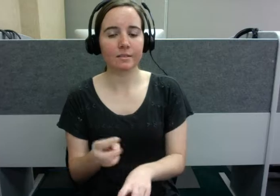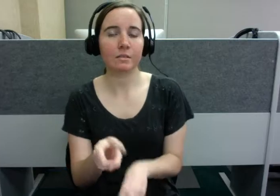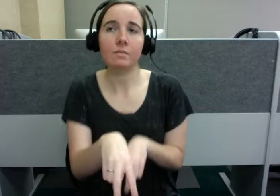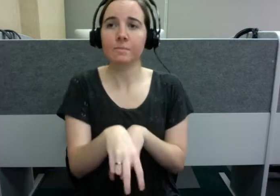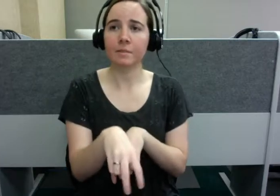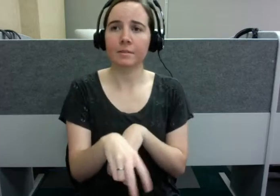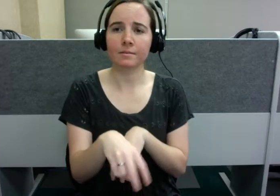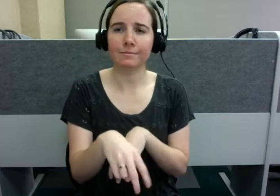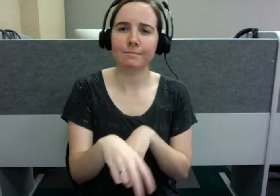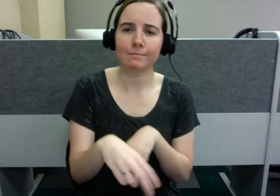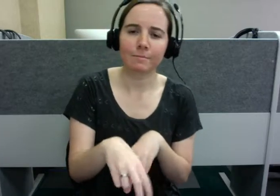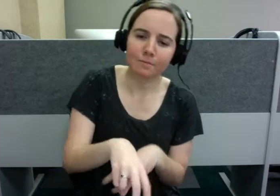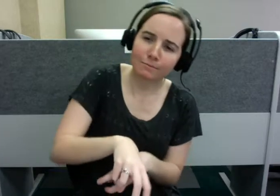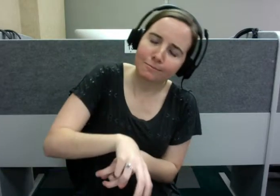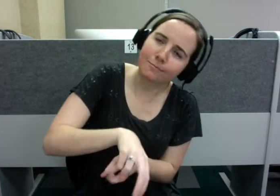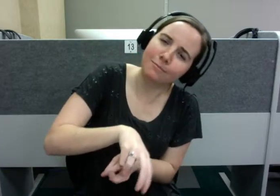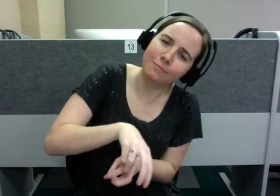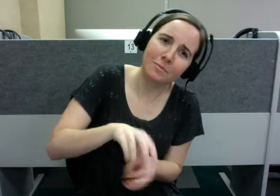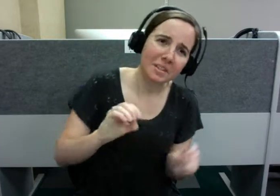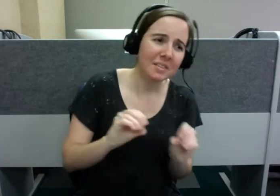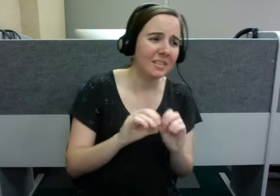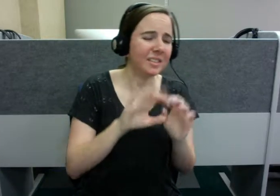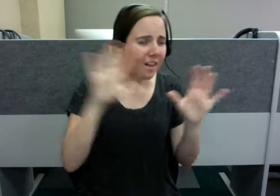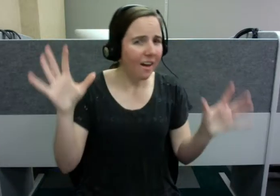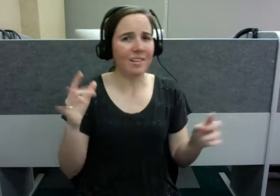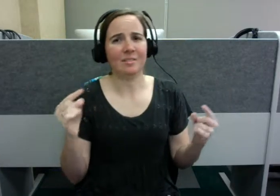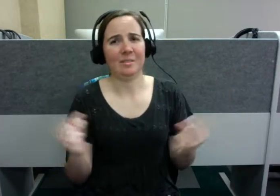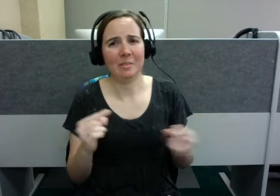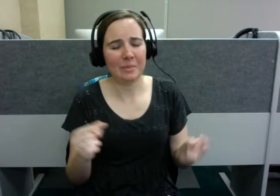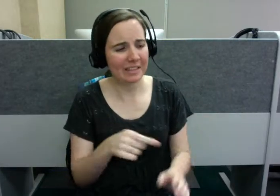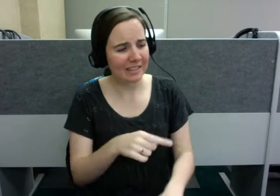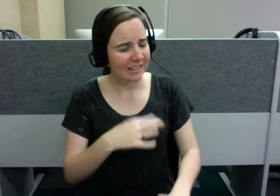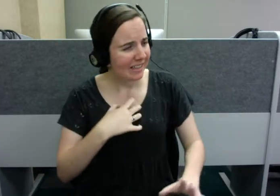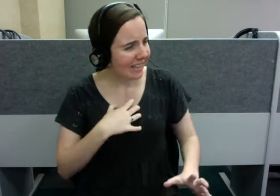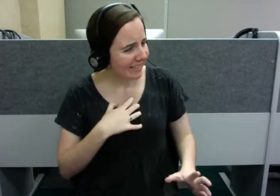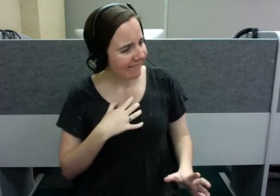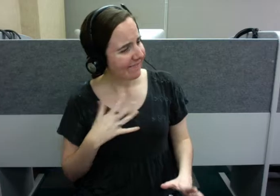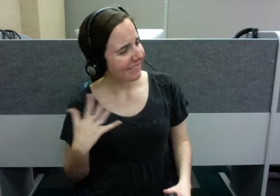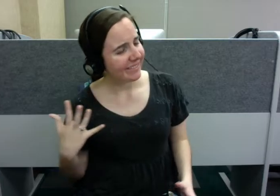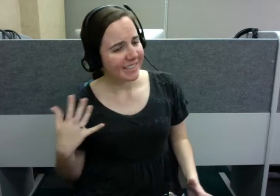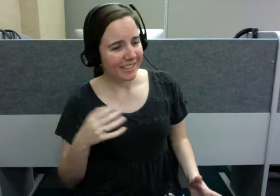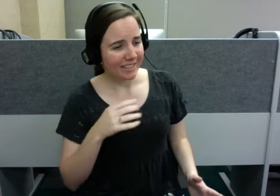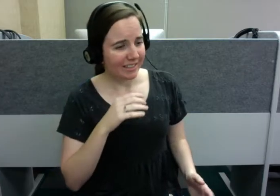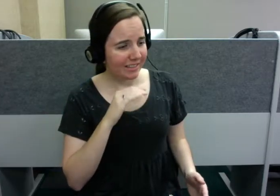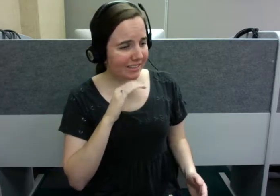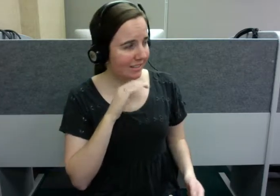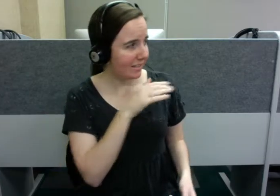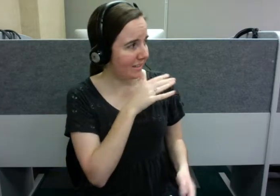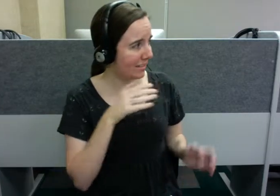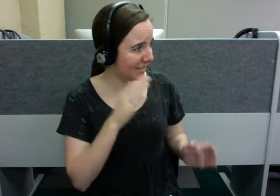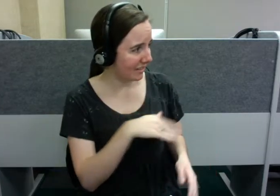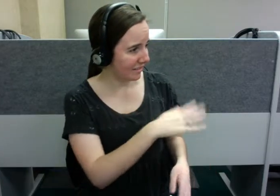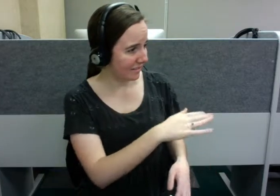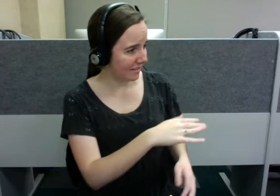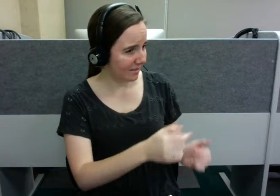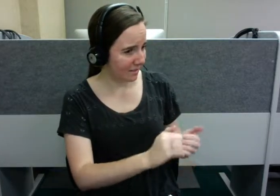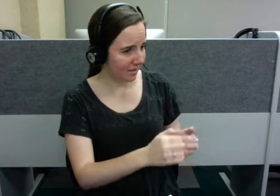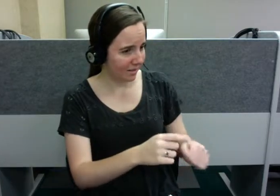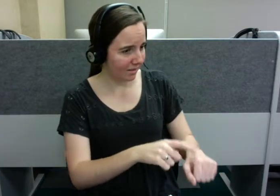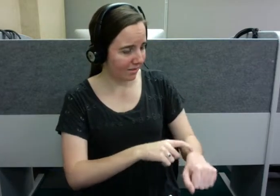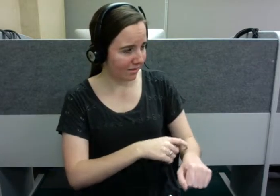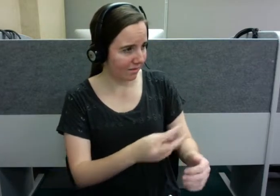quivering, and it lies down, and it's in obvious distress. And I'm looking at the lamb, and I say, Albert, how long? Just, when's he get up?